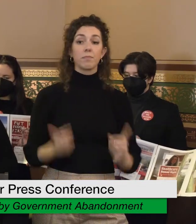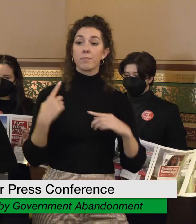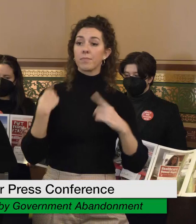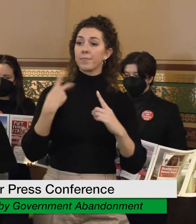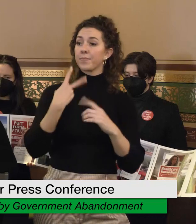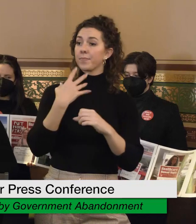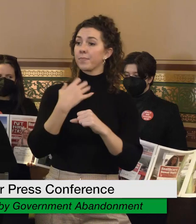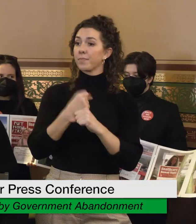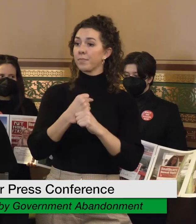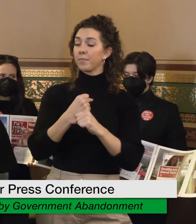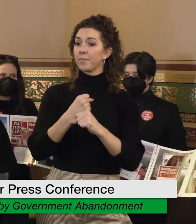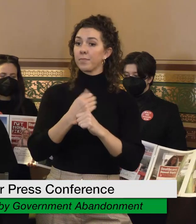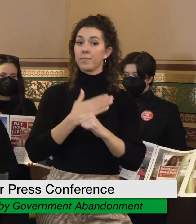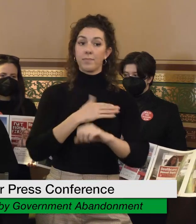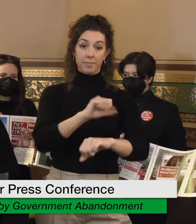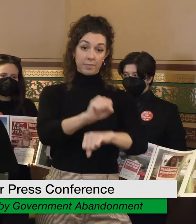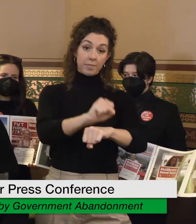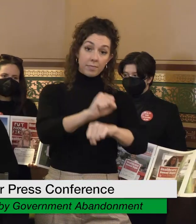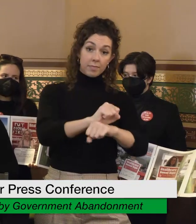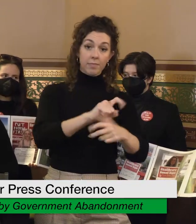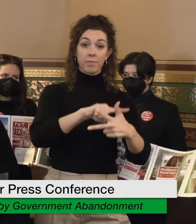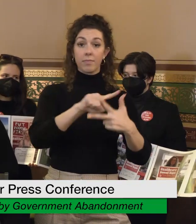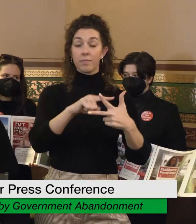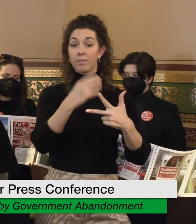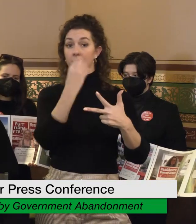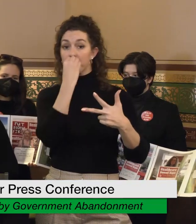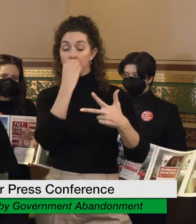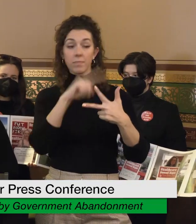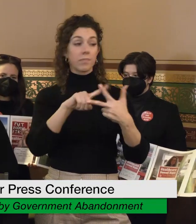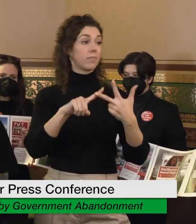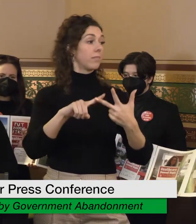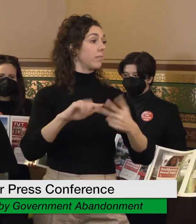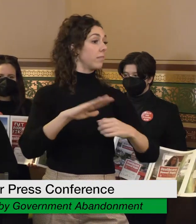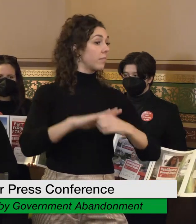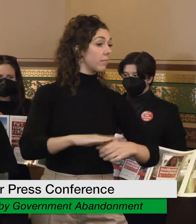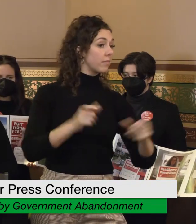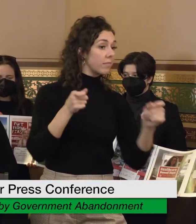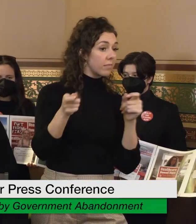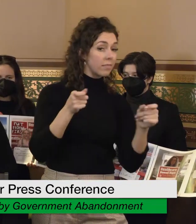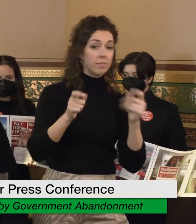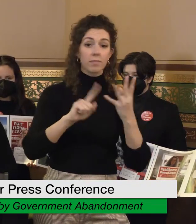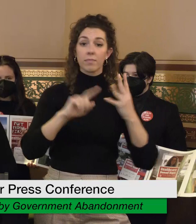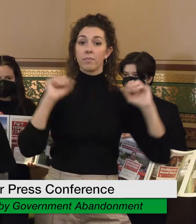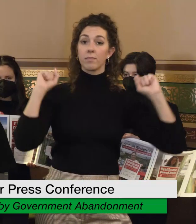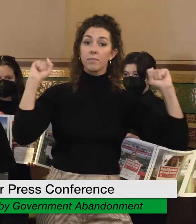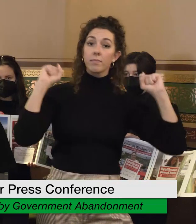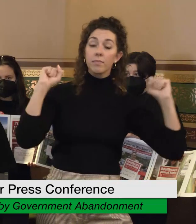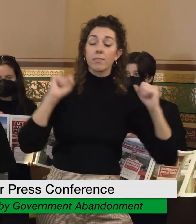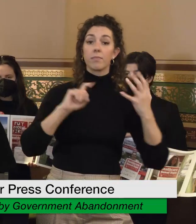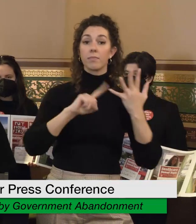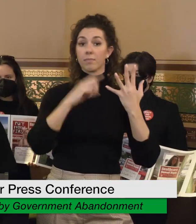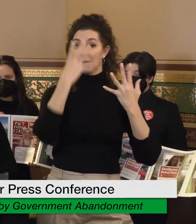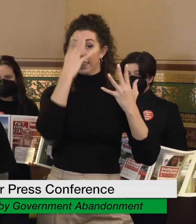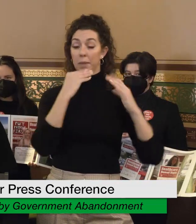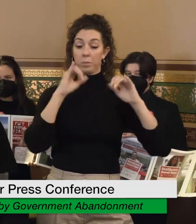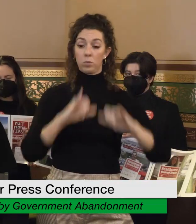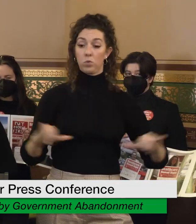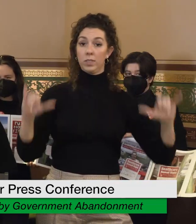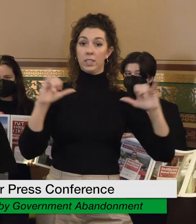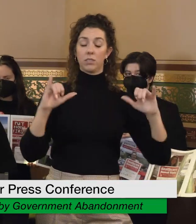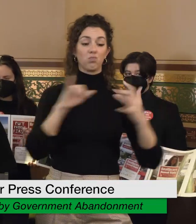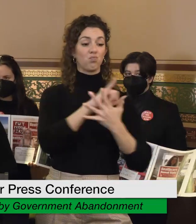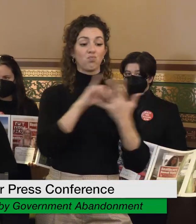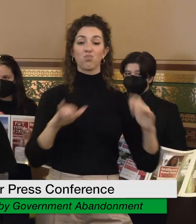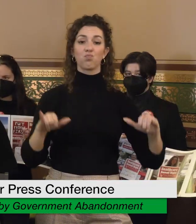2 years, my employment, diet, stress management, exercise, and sleep routines have all remained